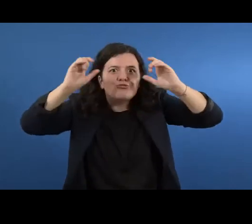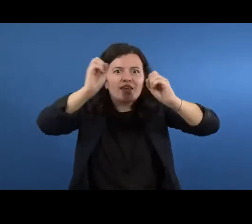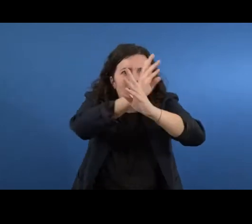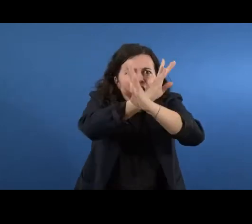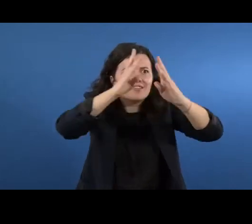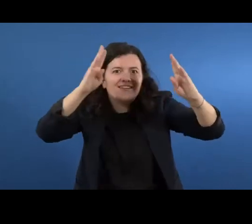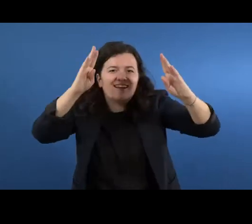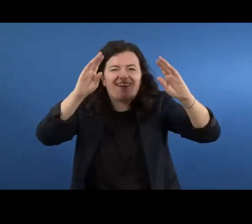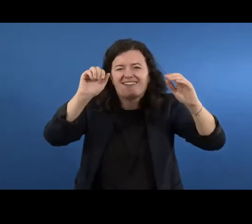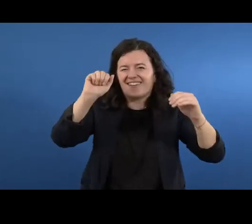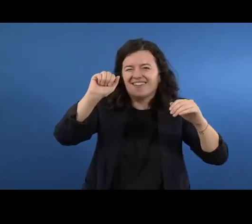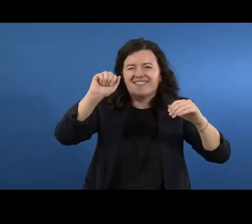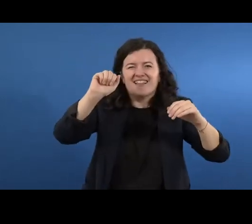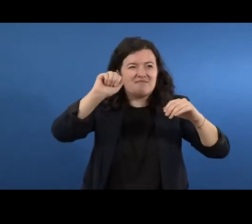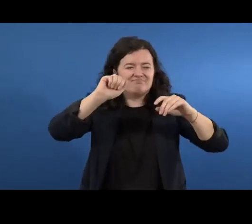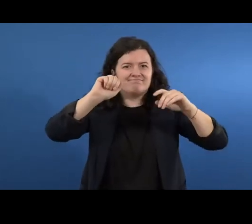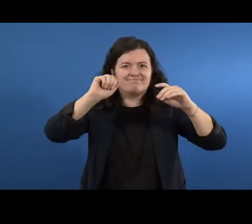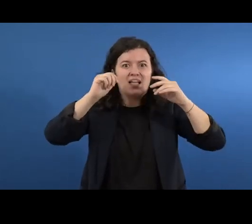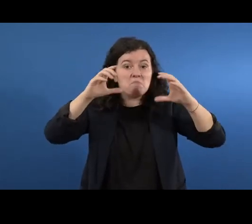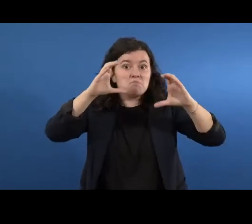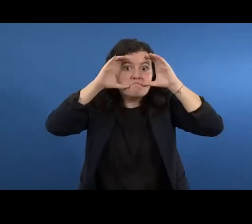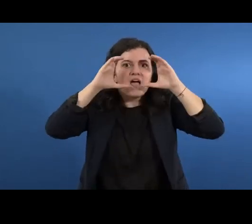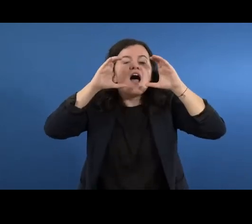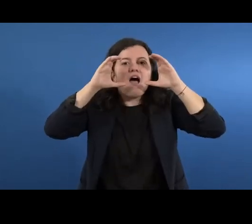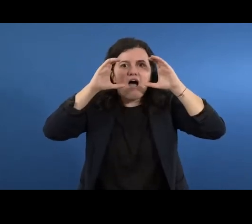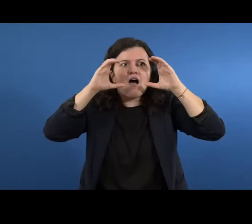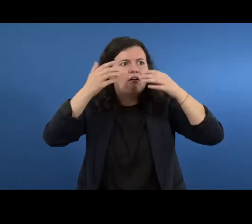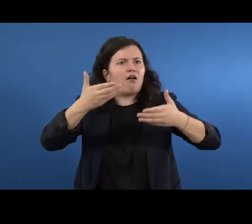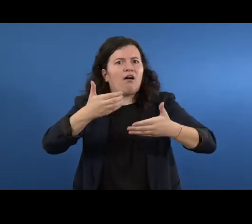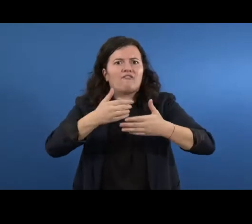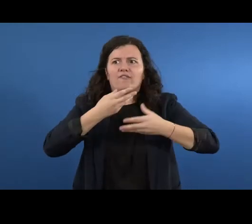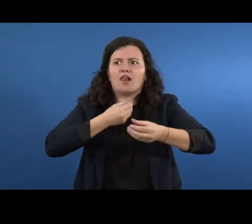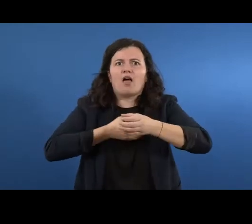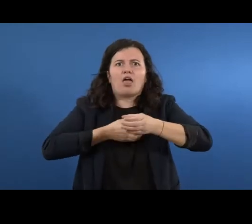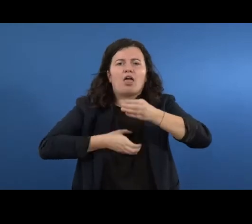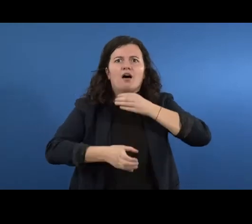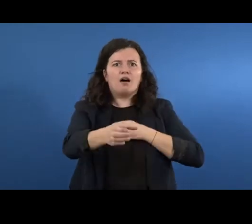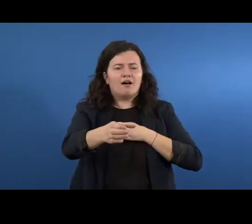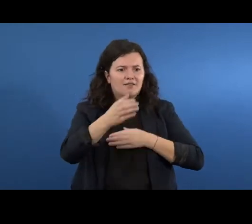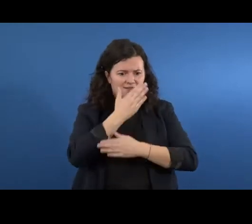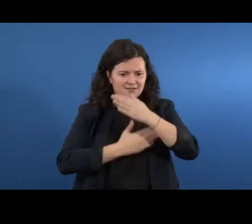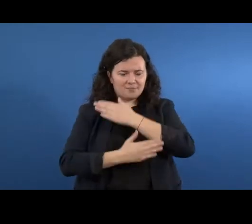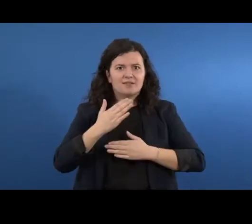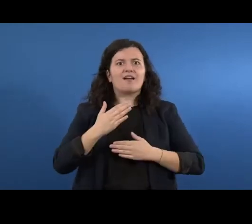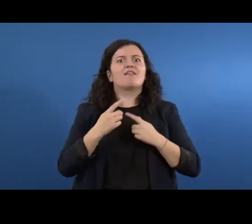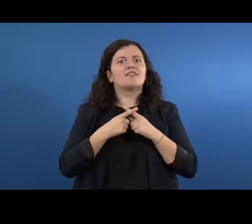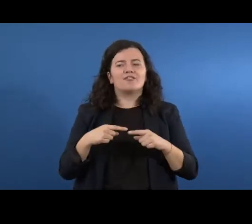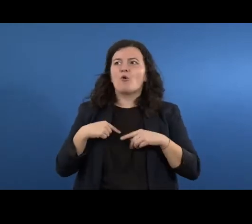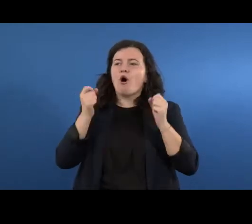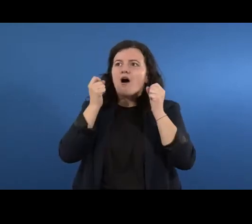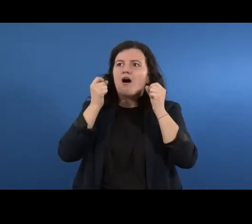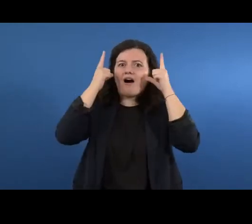augmented reality and live the life of you know, persons with disabilities within the company, whether that